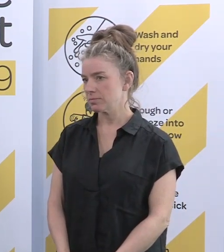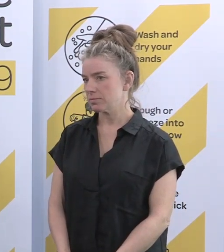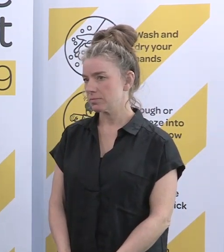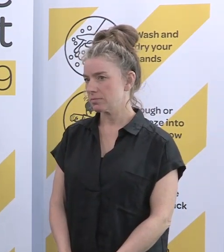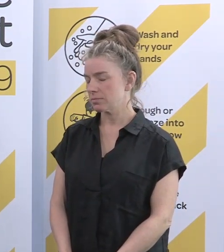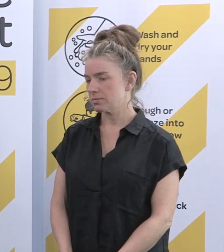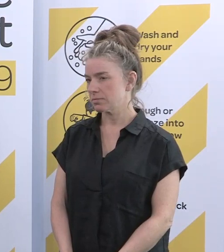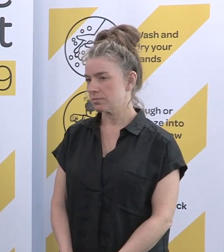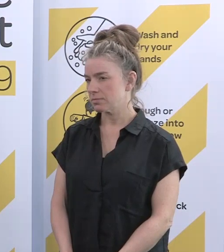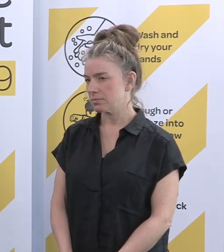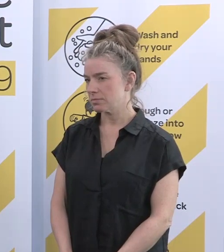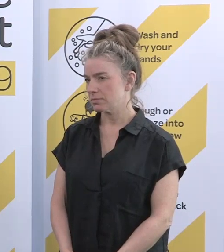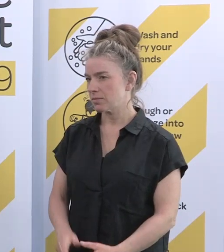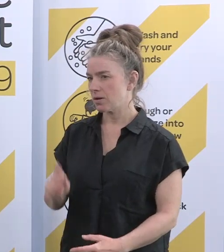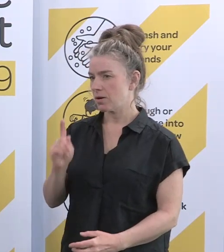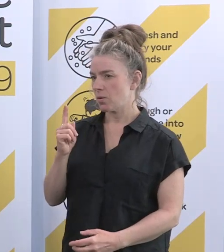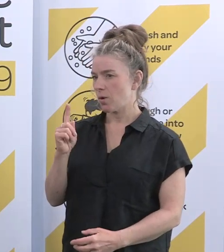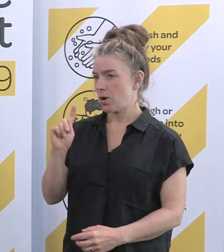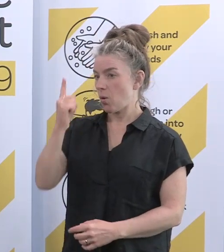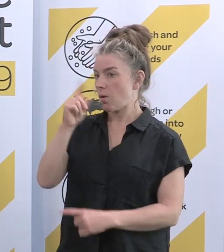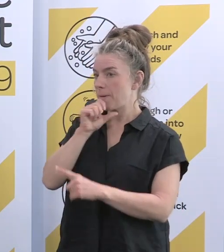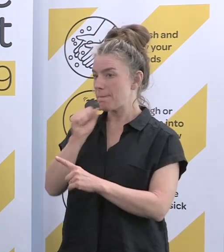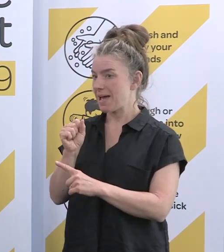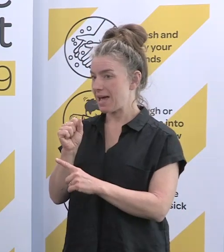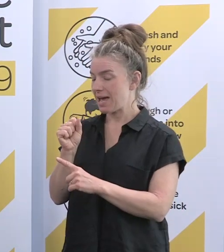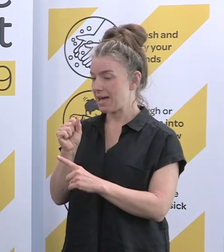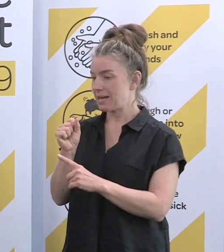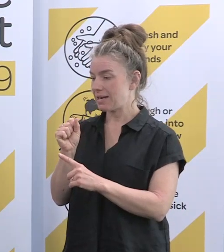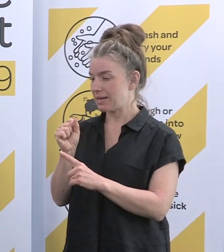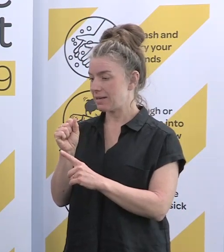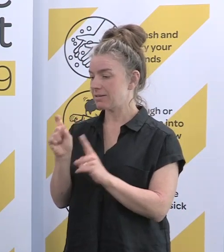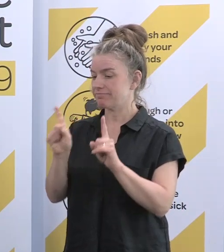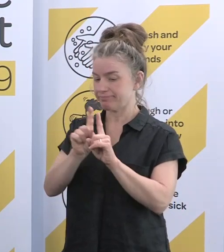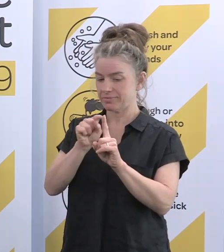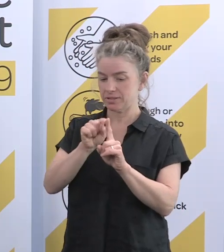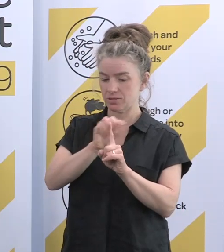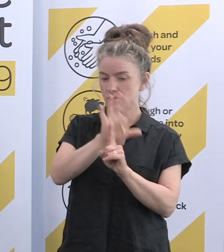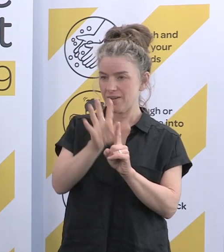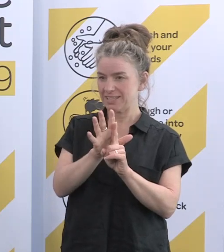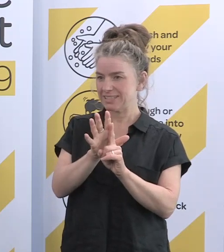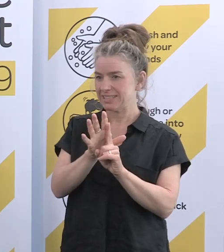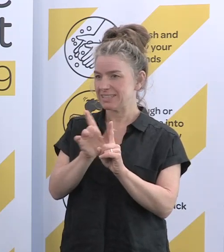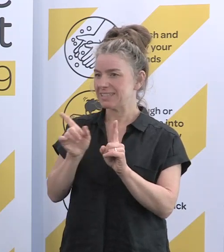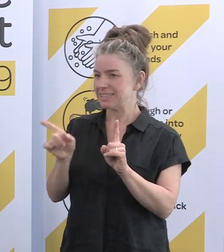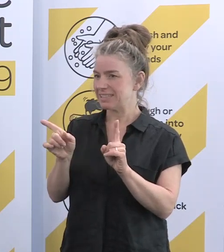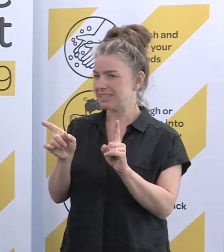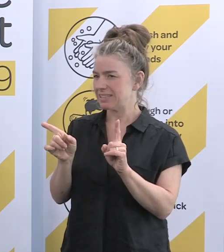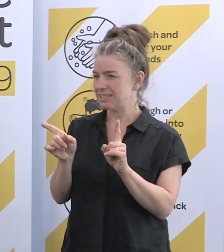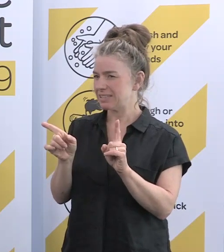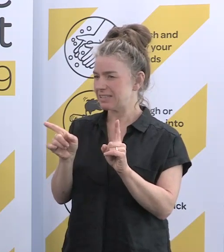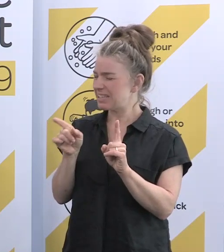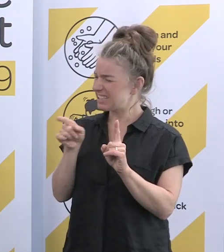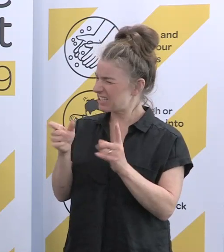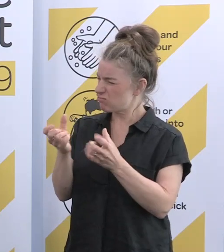advised an Auckland man who had contact with a positive case, who was only a casual contact and didn't need to self-isolate. He got the test anyway and tested positive. Was he given